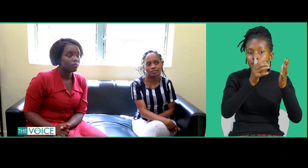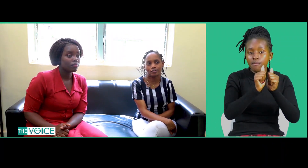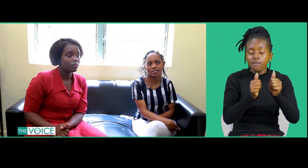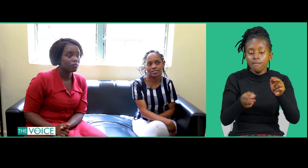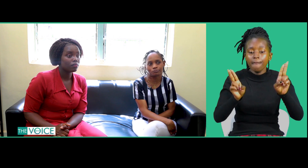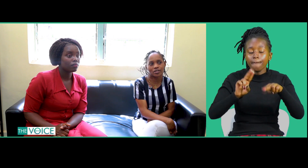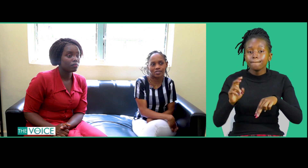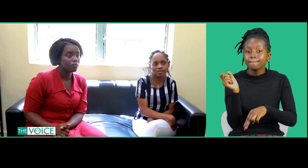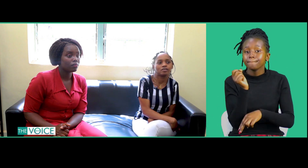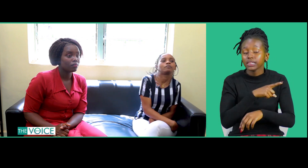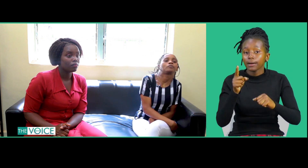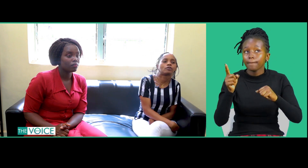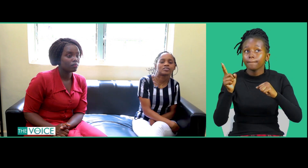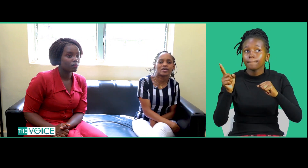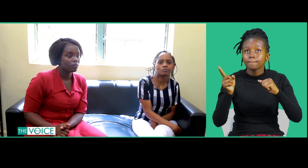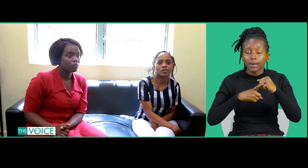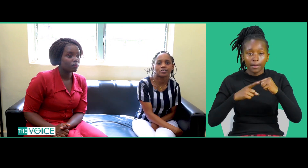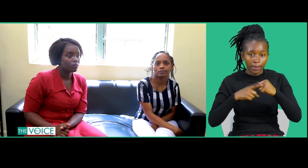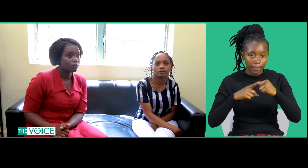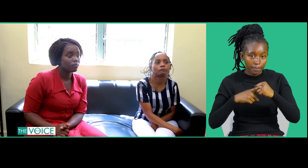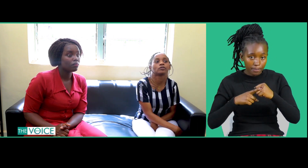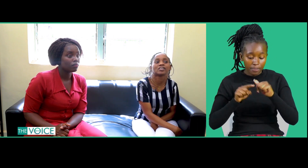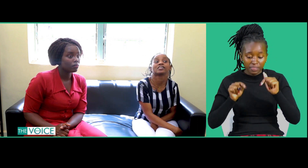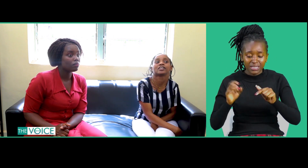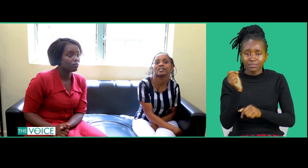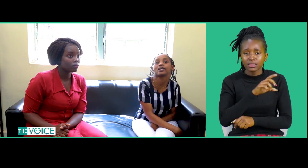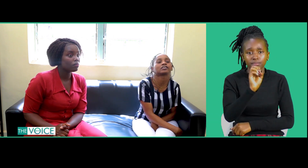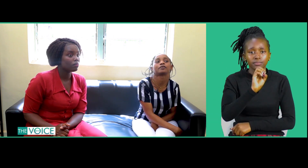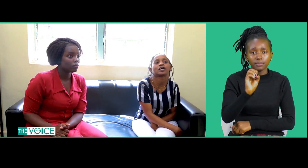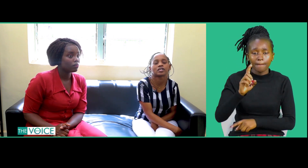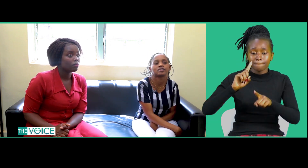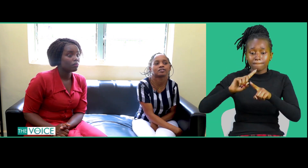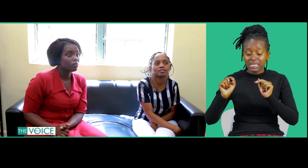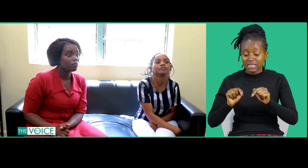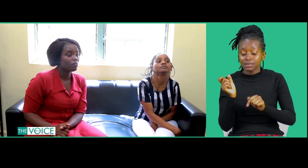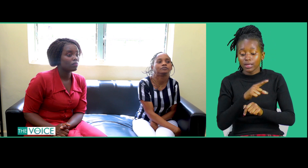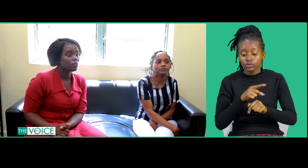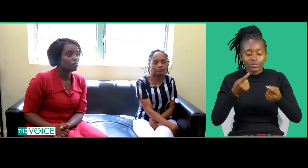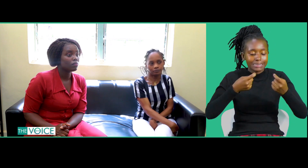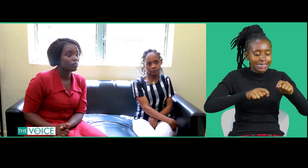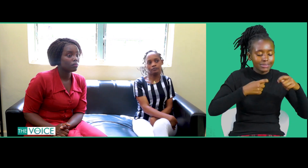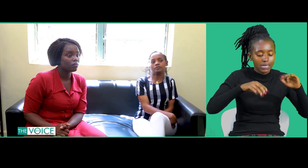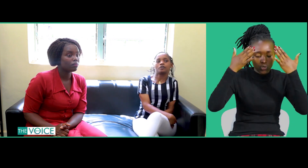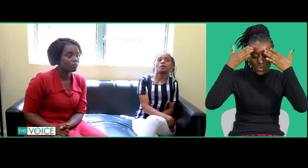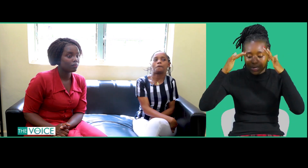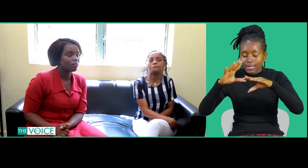June, not this month, because this month is all about creating that awareness.